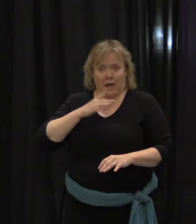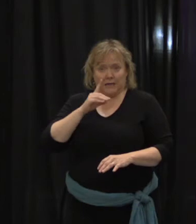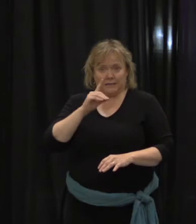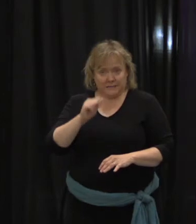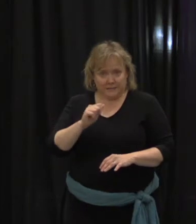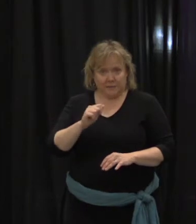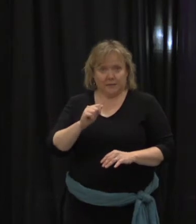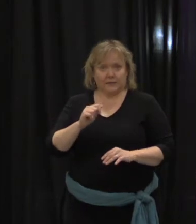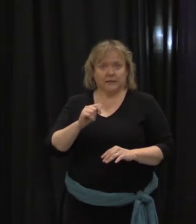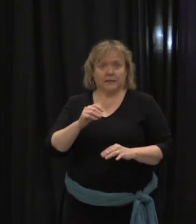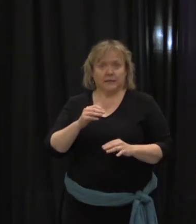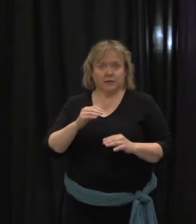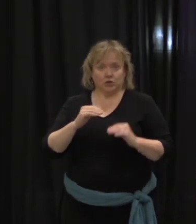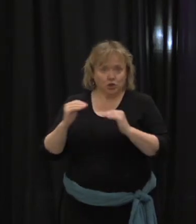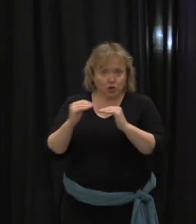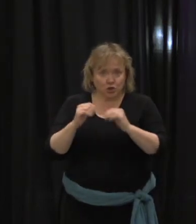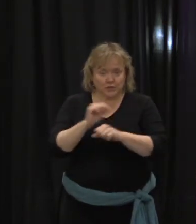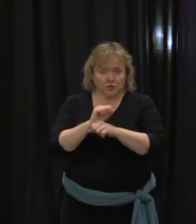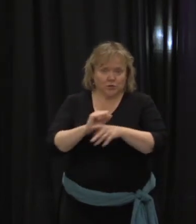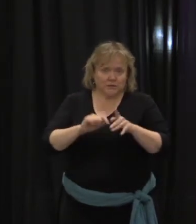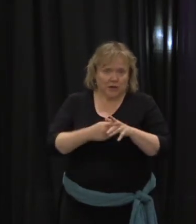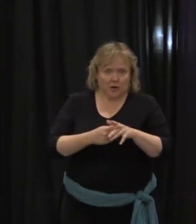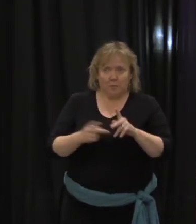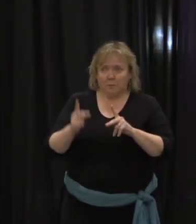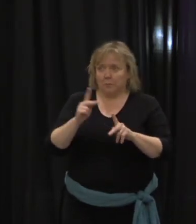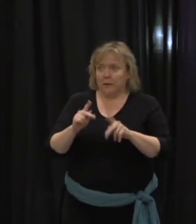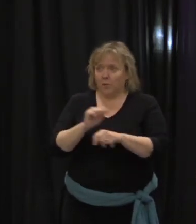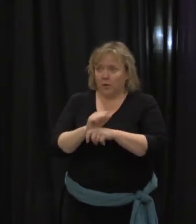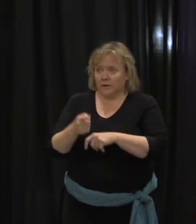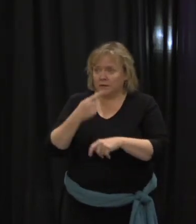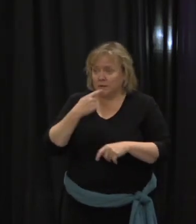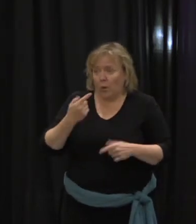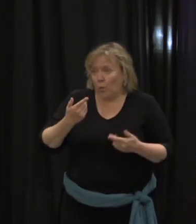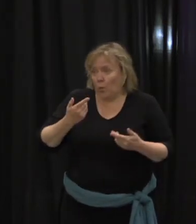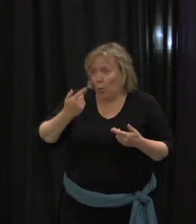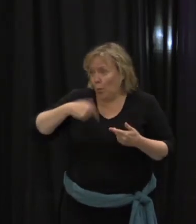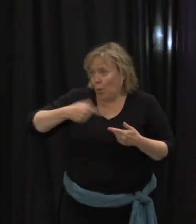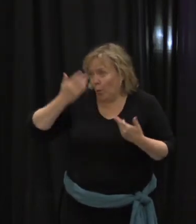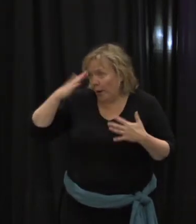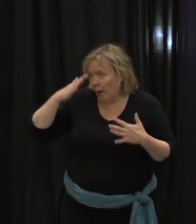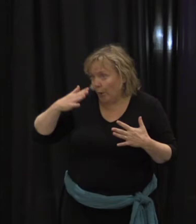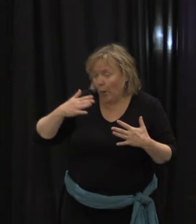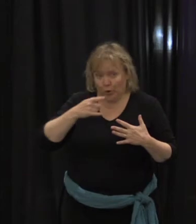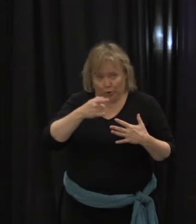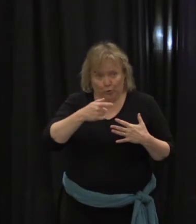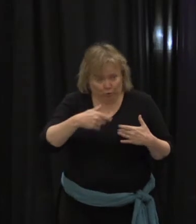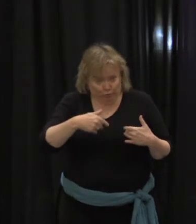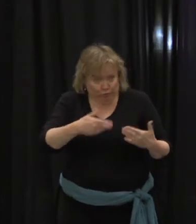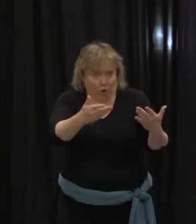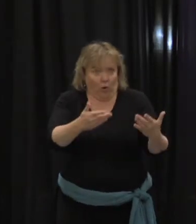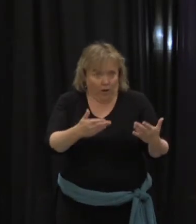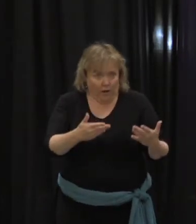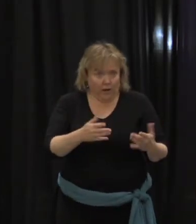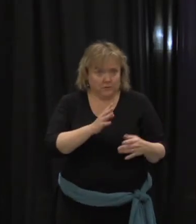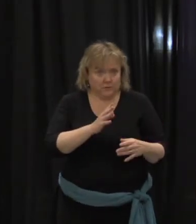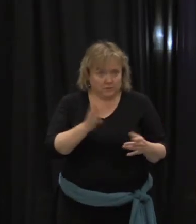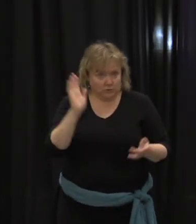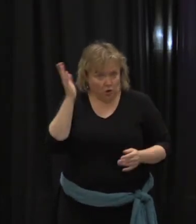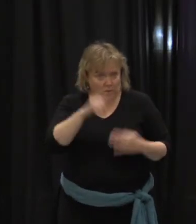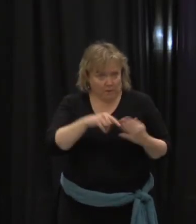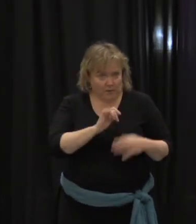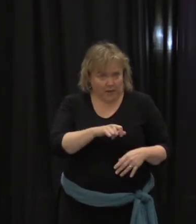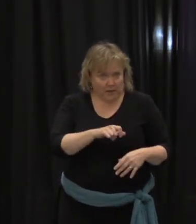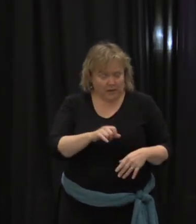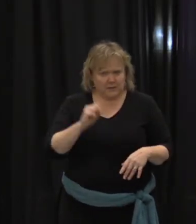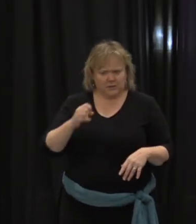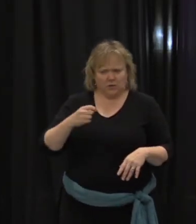in the reproductive justice movement were like, well, we don't know. You go and talk about it. So I started talking about why disability and ableism and